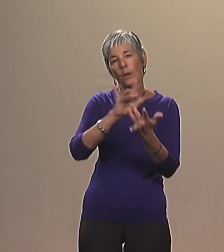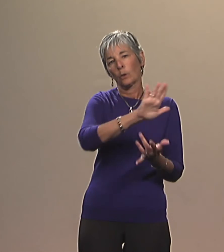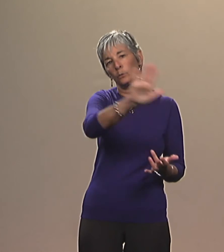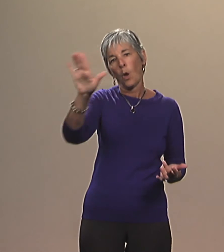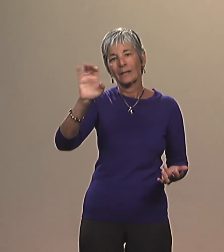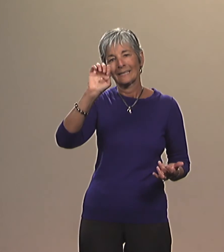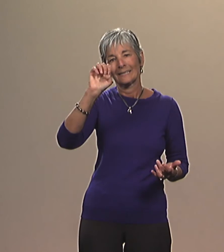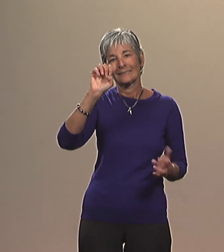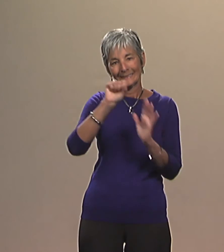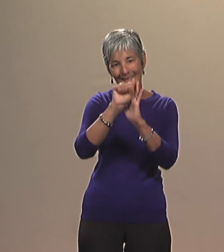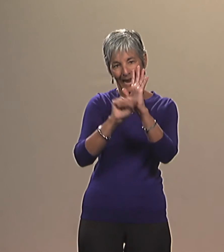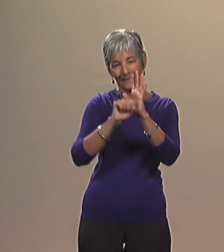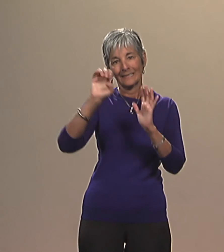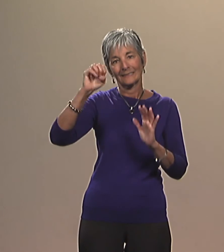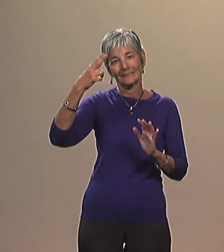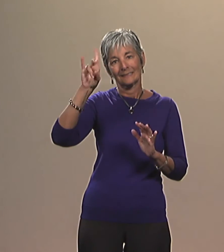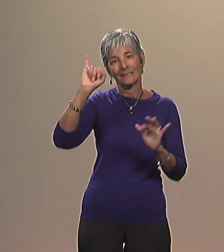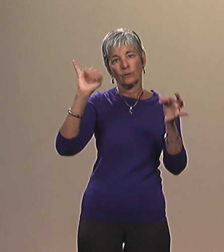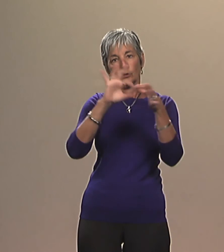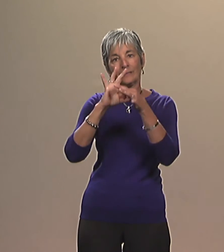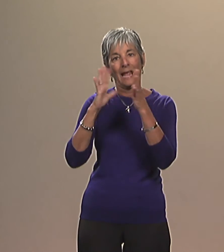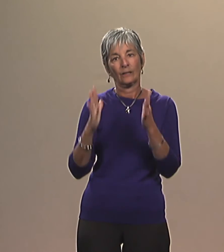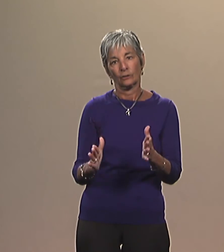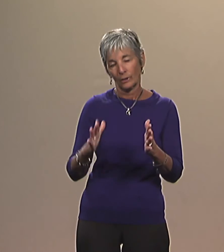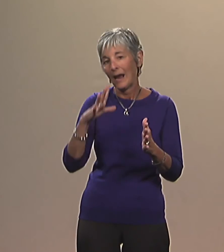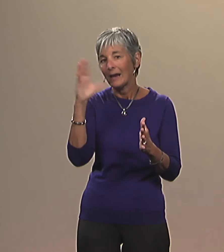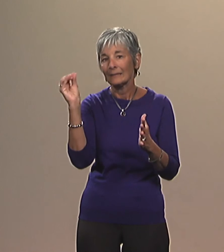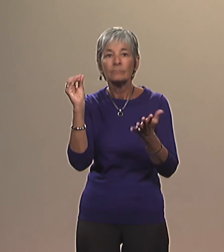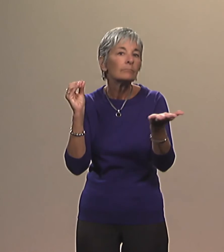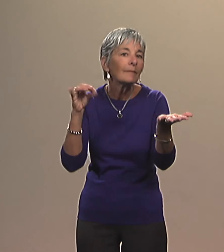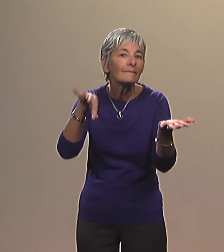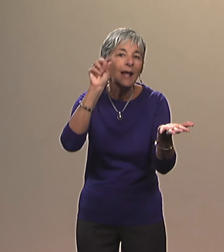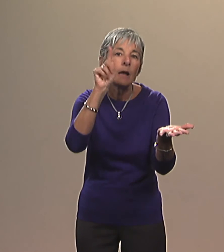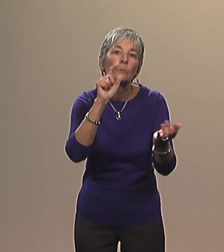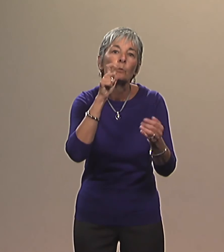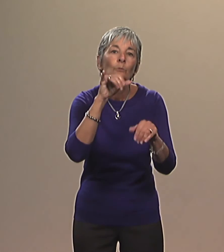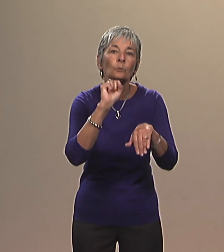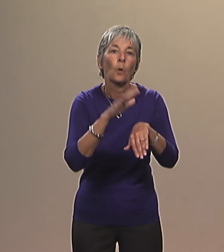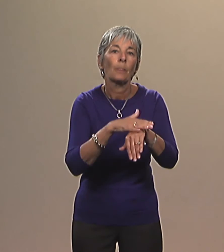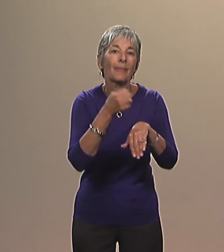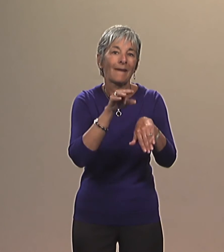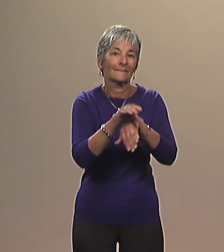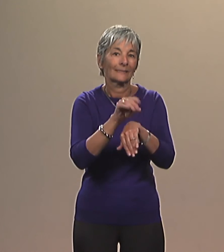It's important for you to contact your state EDI coordinator and find out who is on the advisory committee.